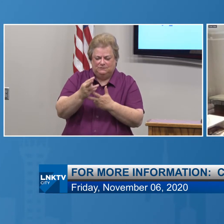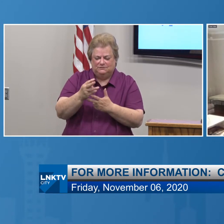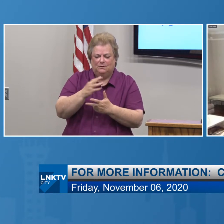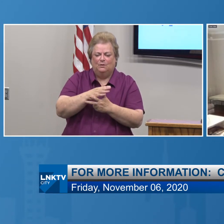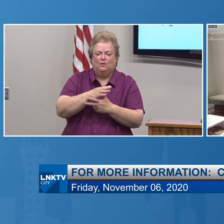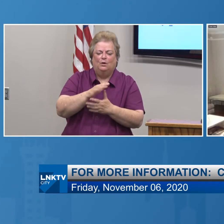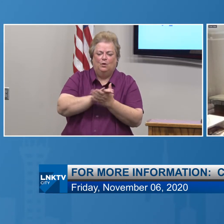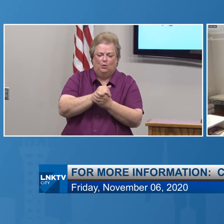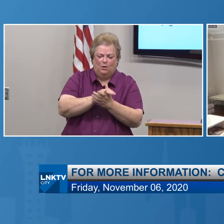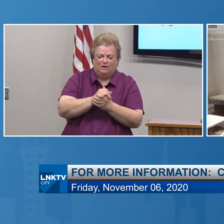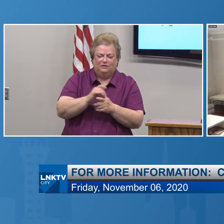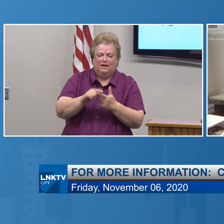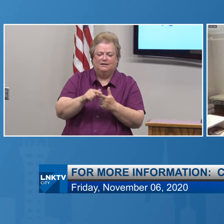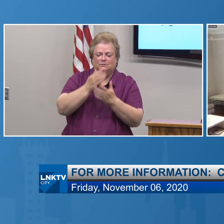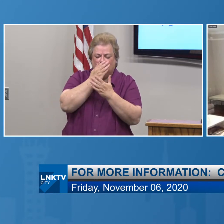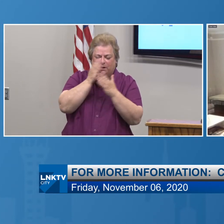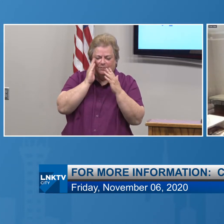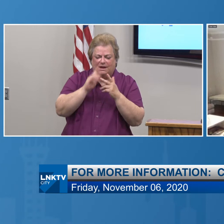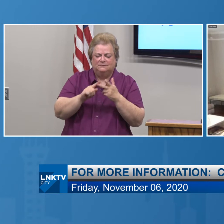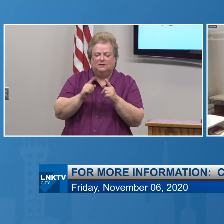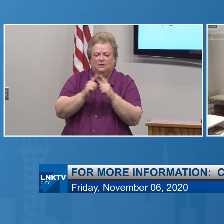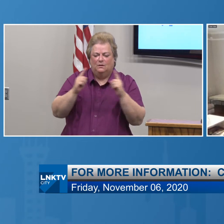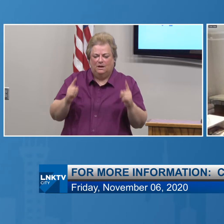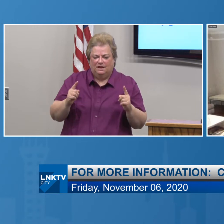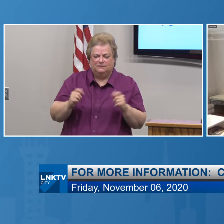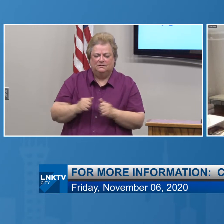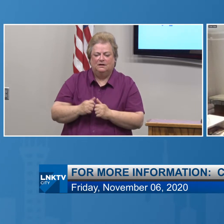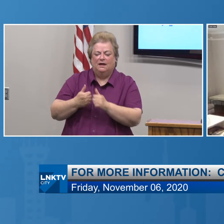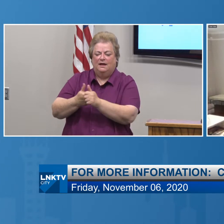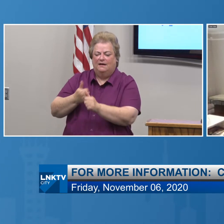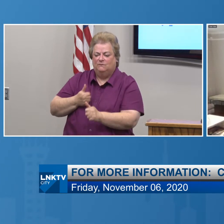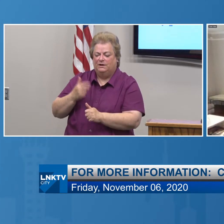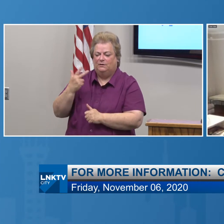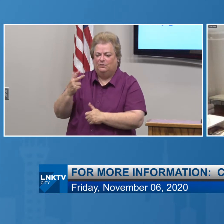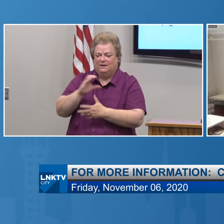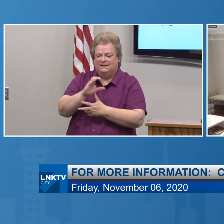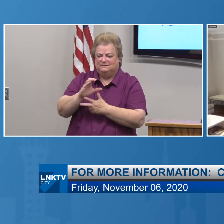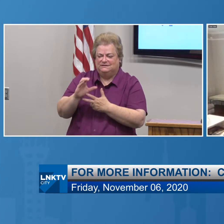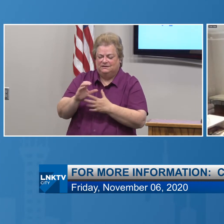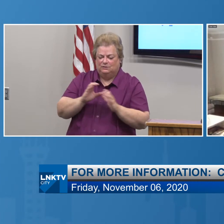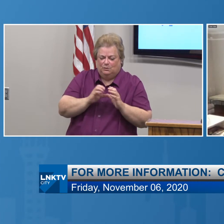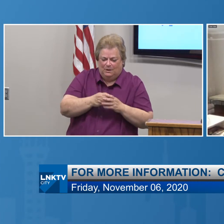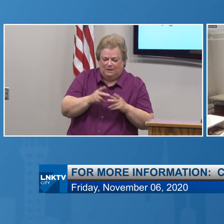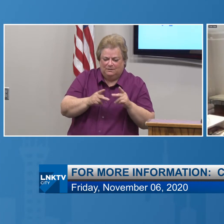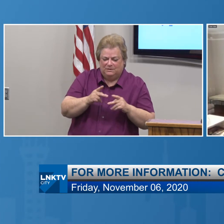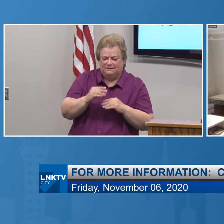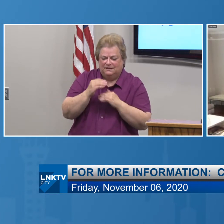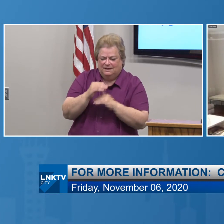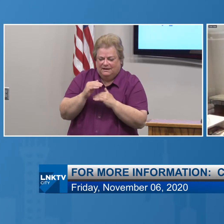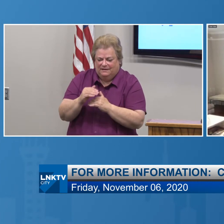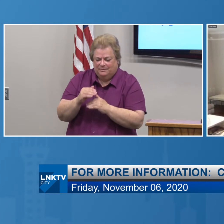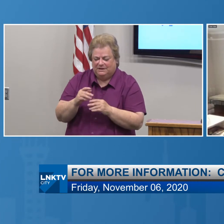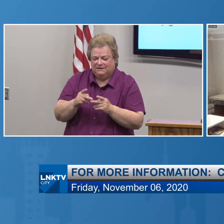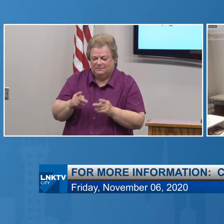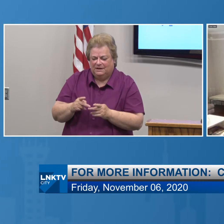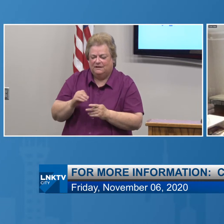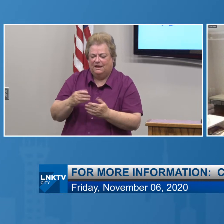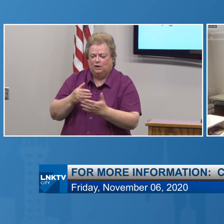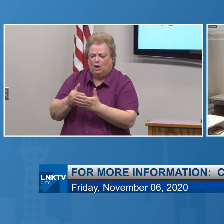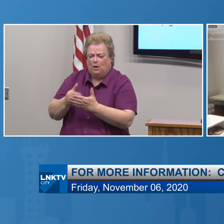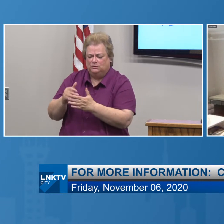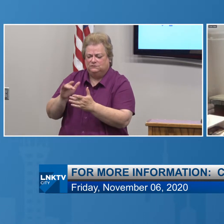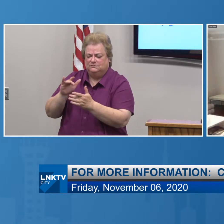hands, watch your distance, and wear your mask. Avoid the 3 C's: crowded places, confined spaces, and close contact.